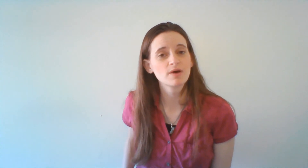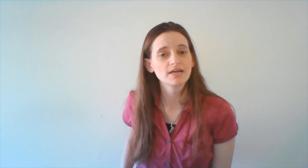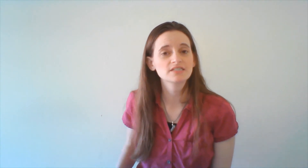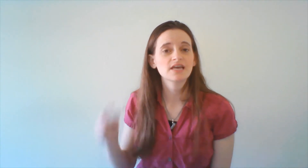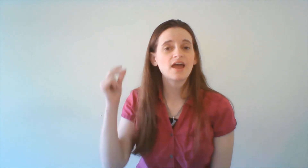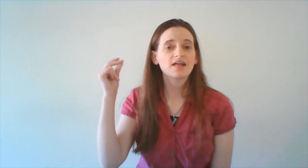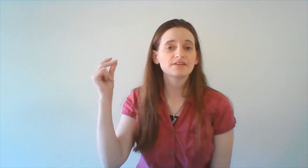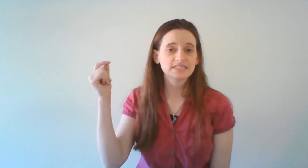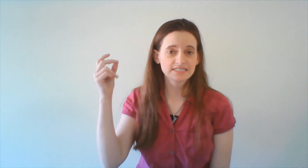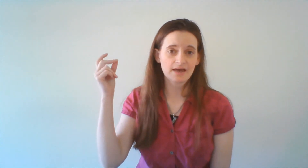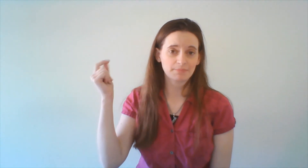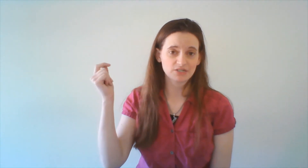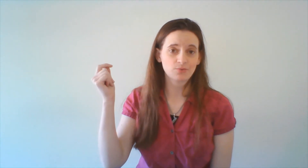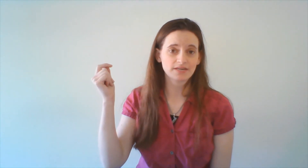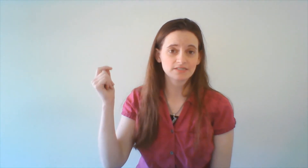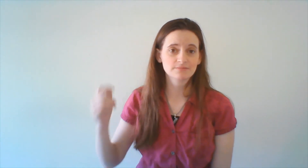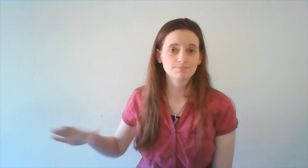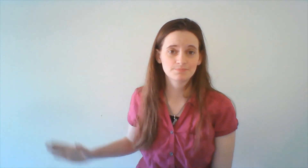twice and then snapping twice.